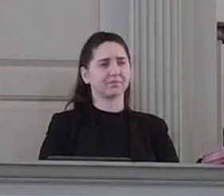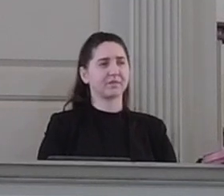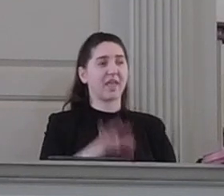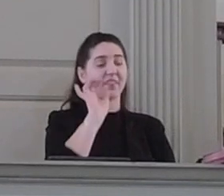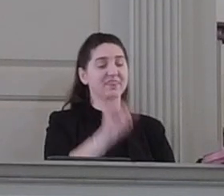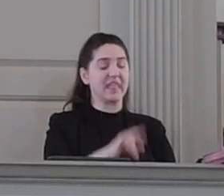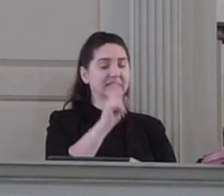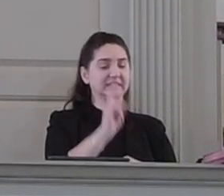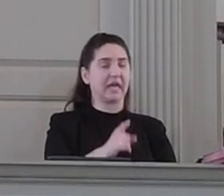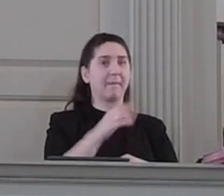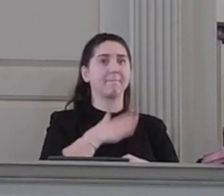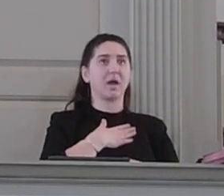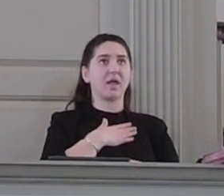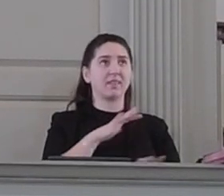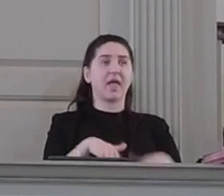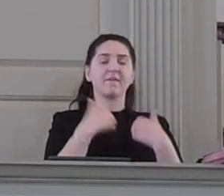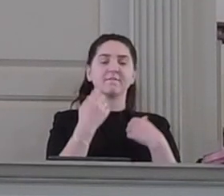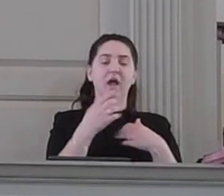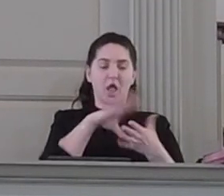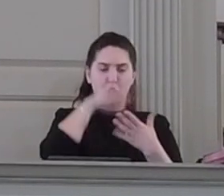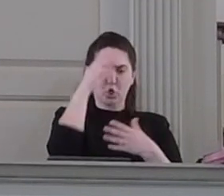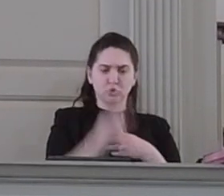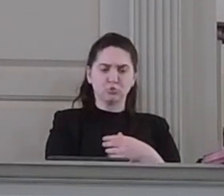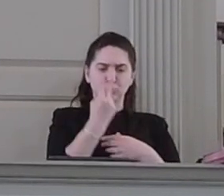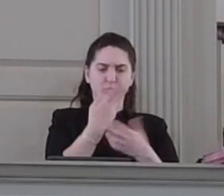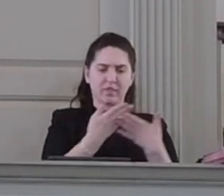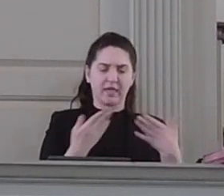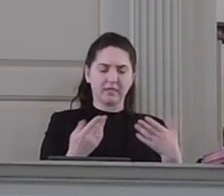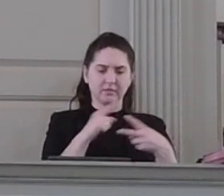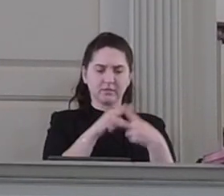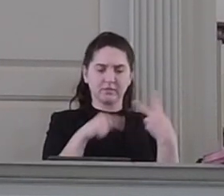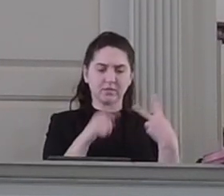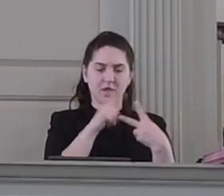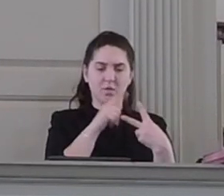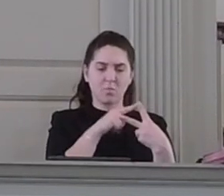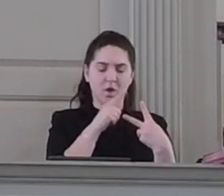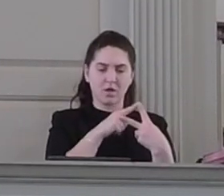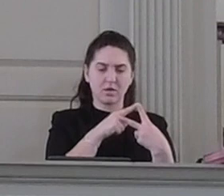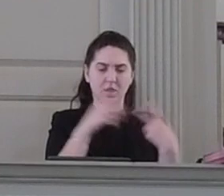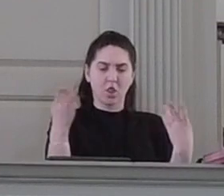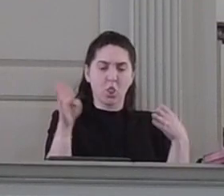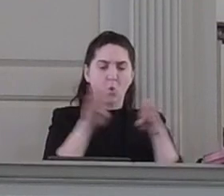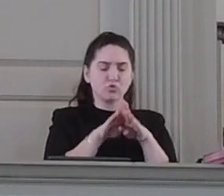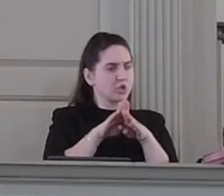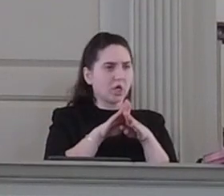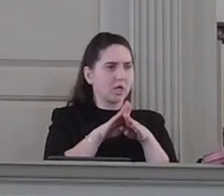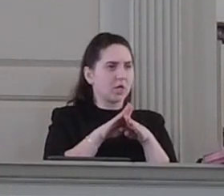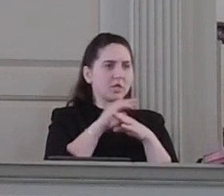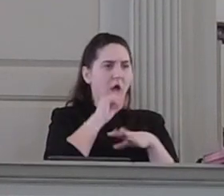And at that time, I learned two things. One is that closure is not what you might expect.